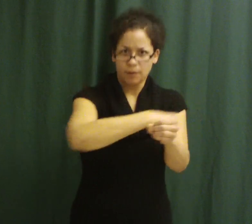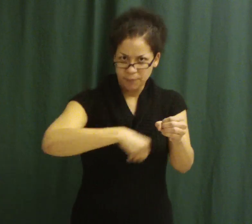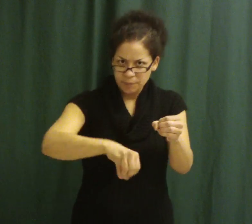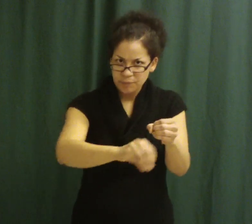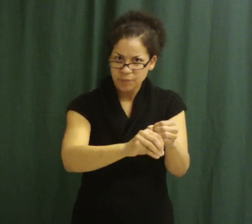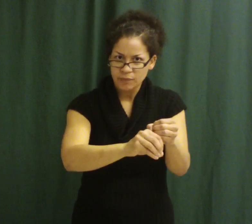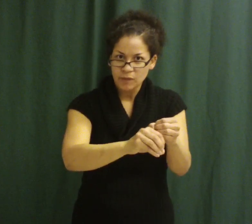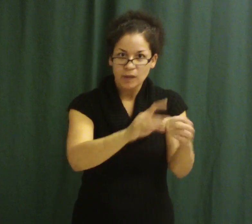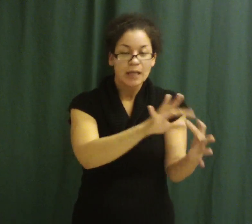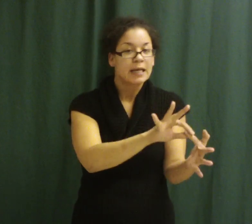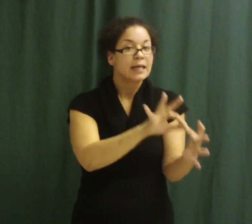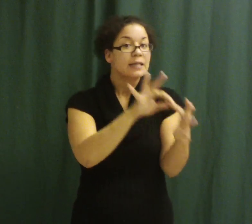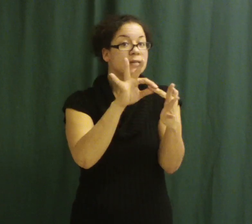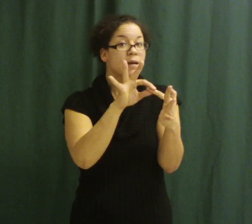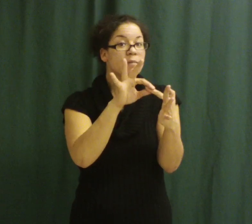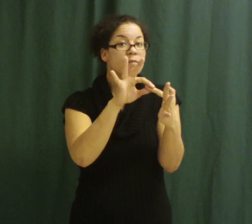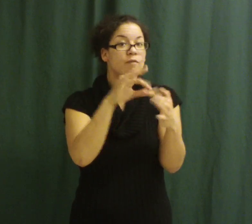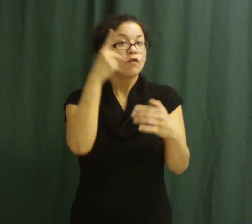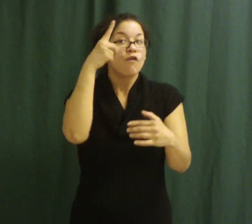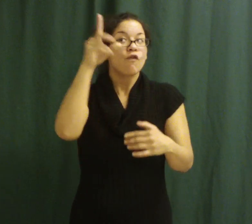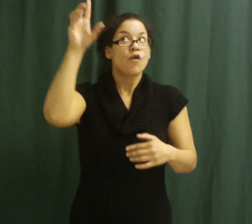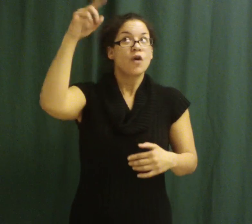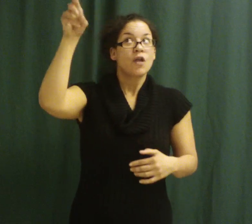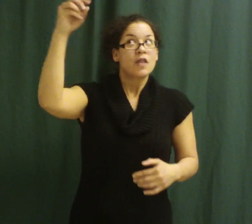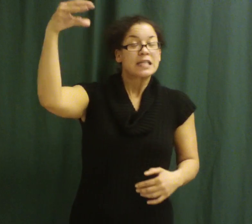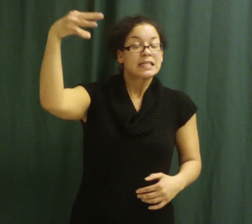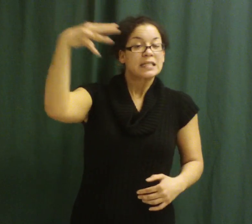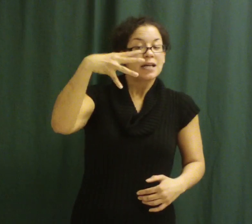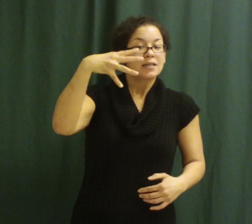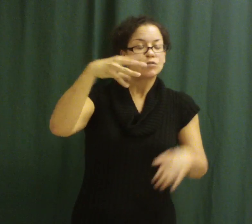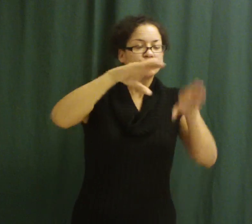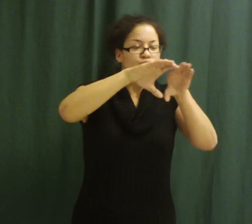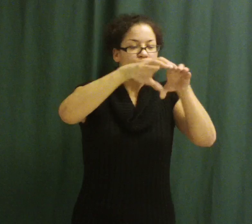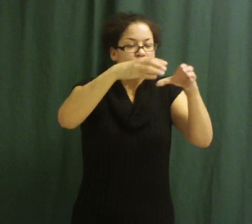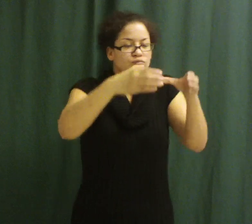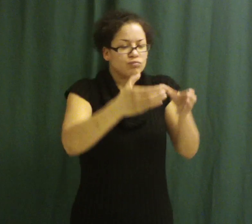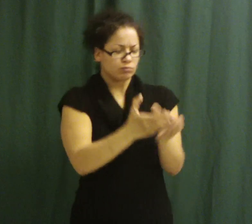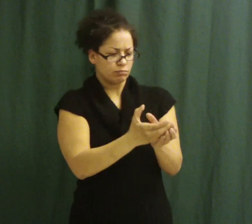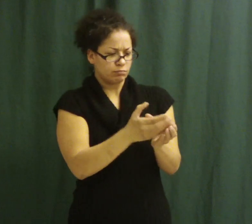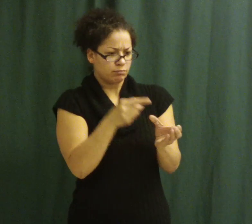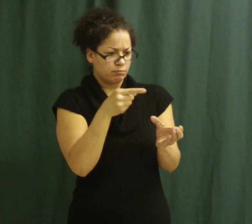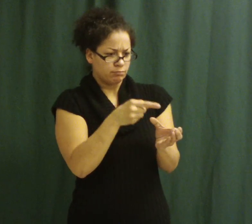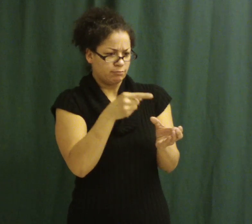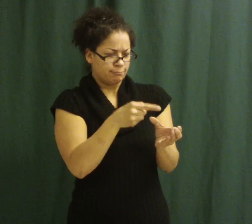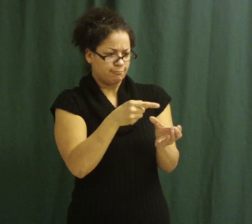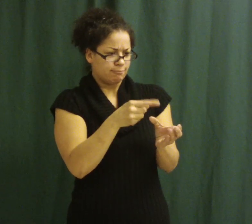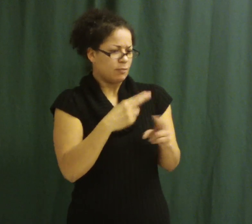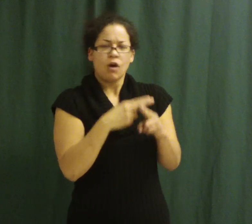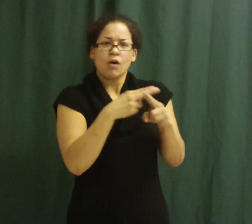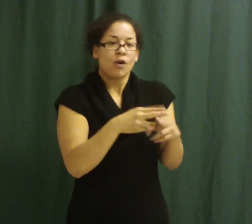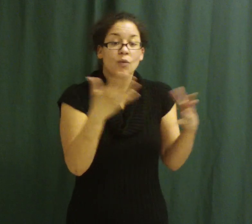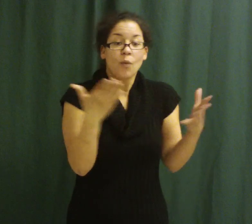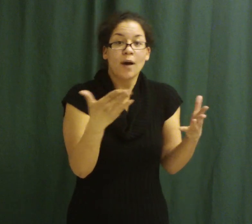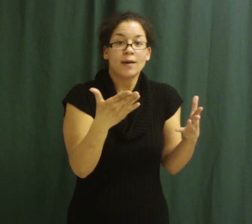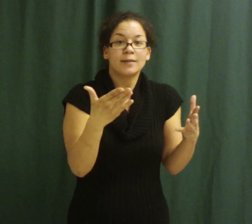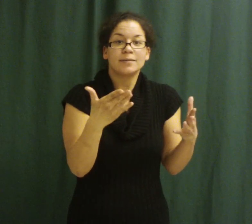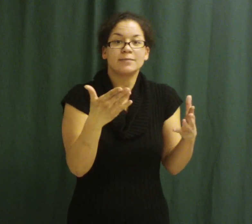Except for the sun, spheres called planets are the largest objects in our